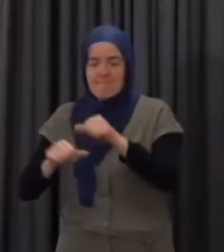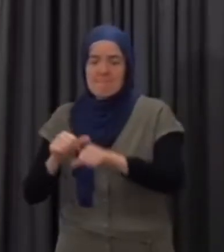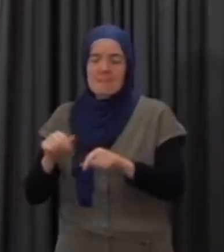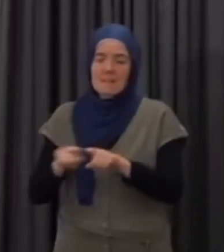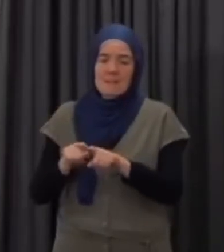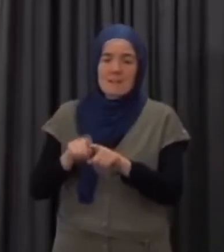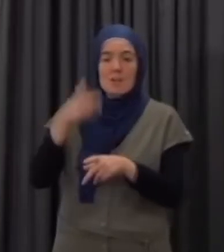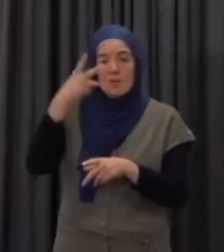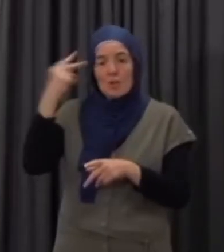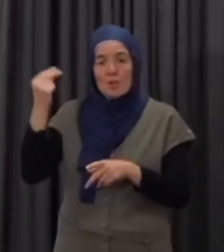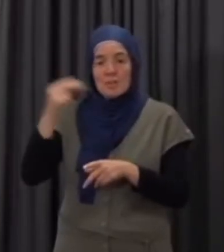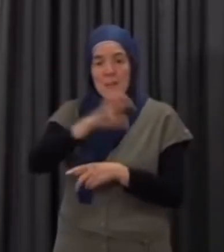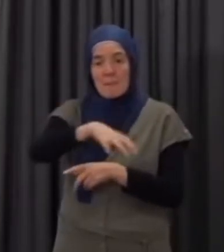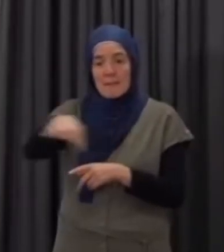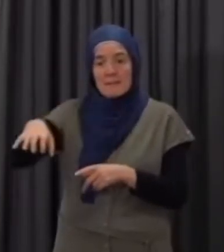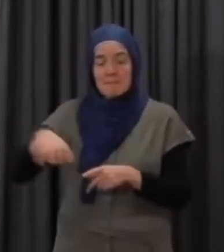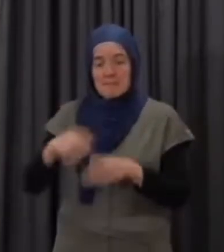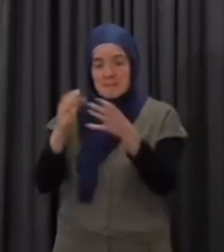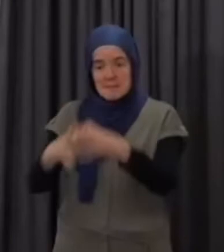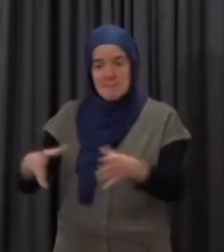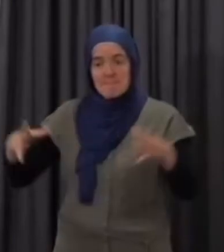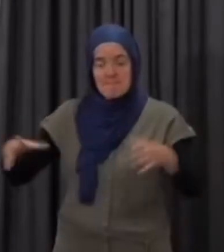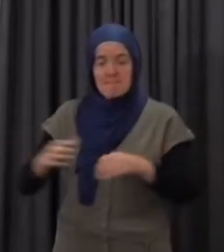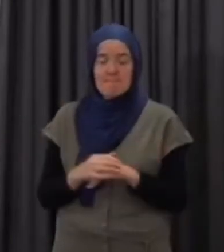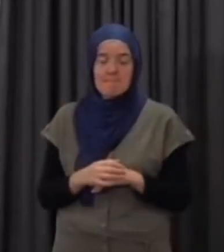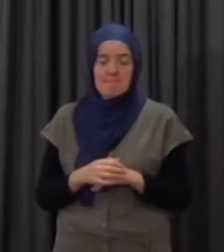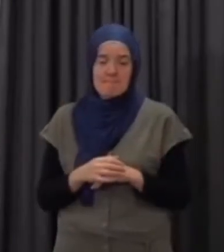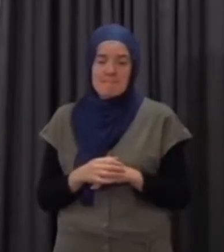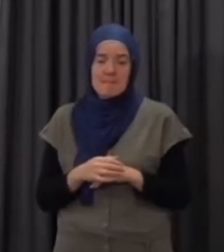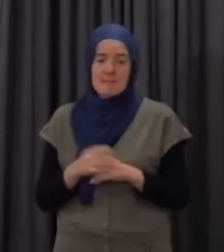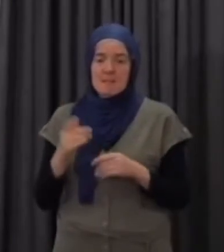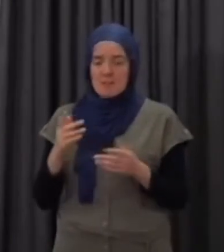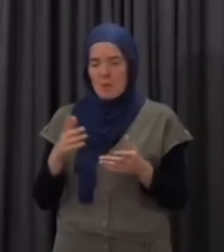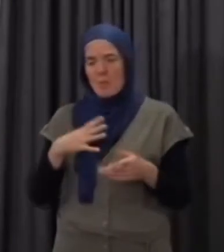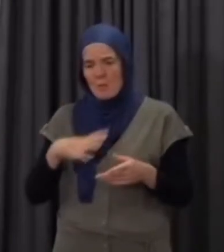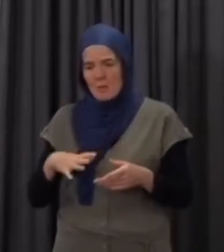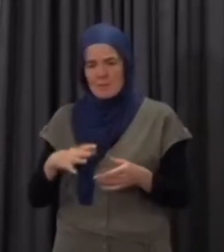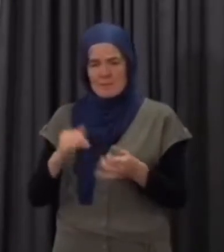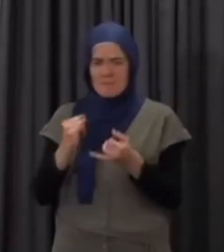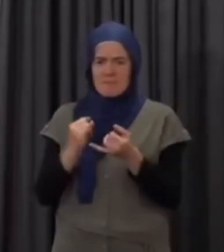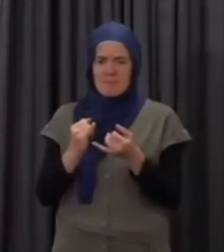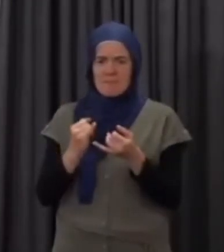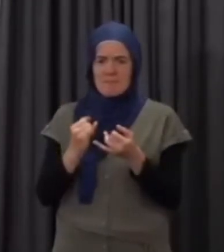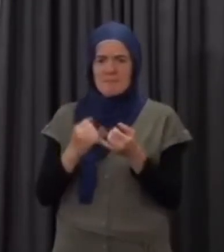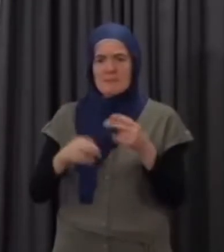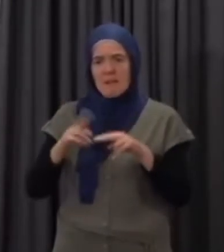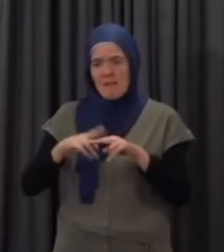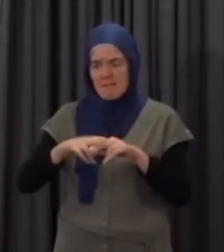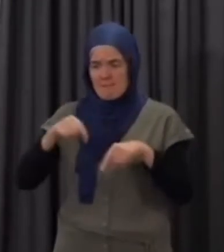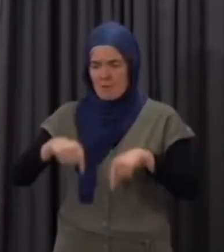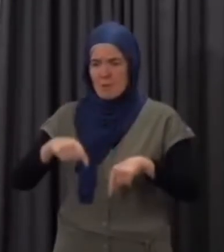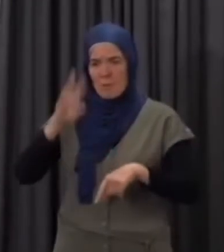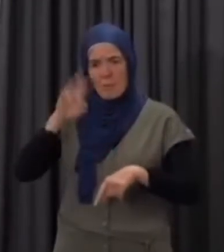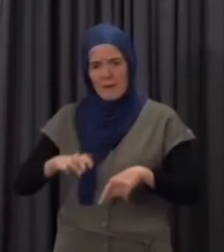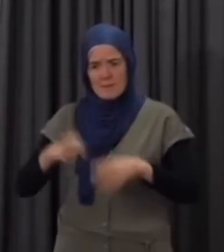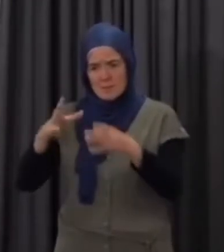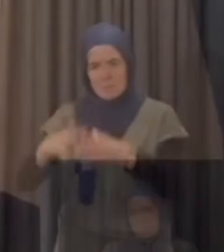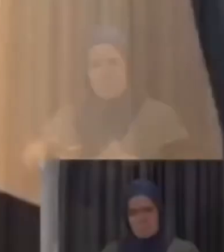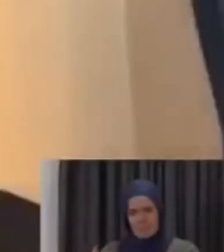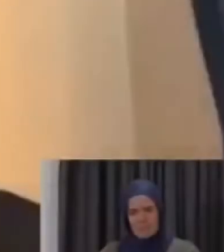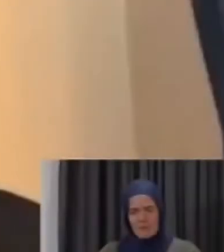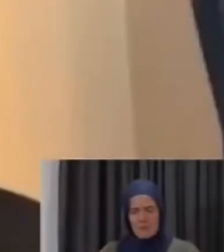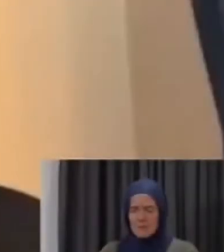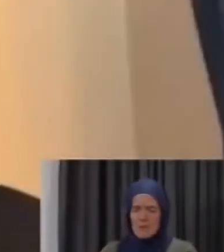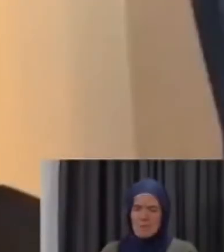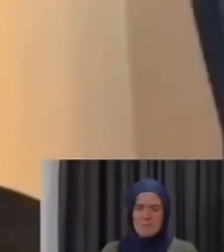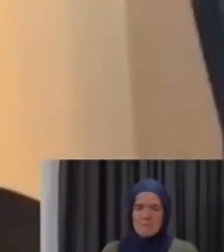around various ranges of our healthcare professional staff to make sure that we continue to grow the workforce in Wales and don't just stay still. Without wishing